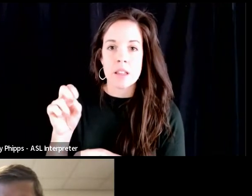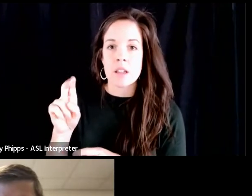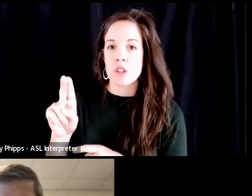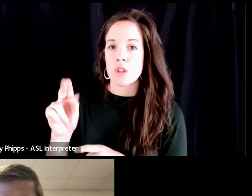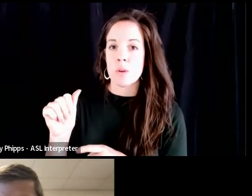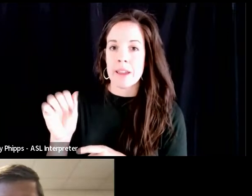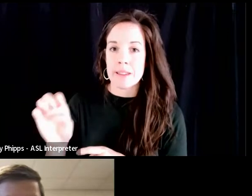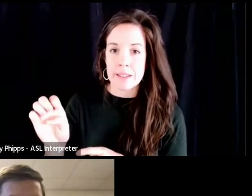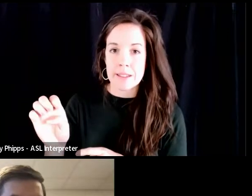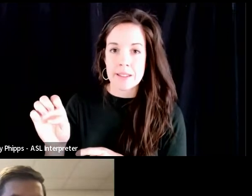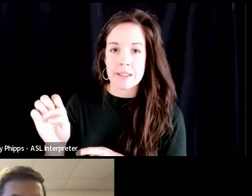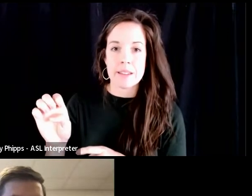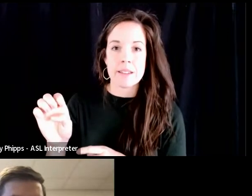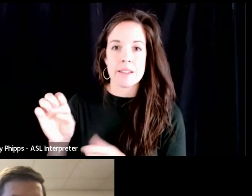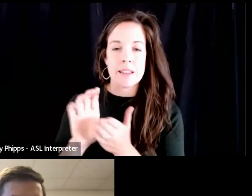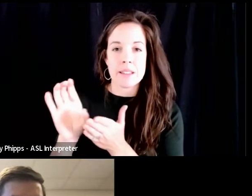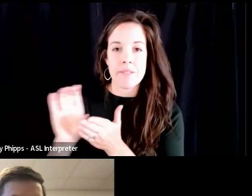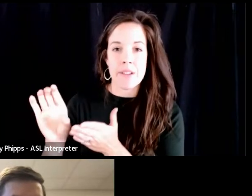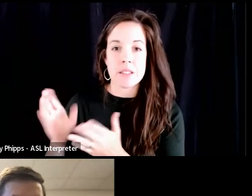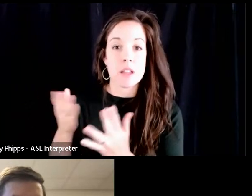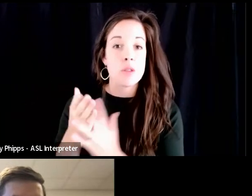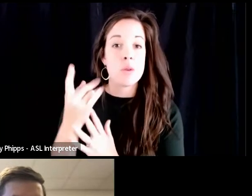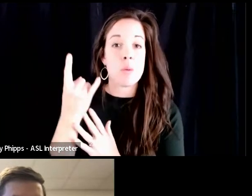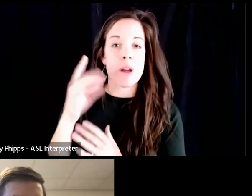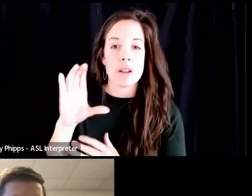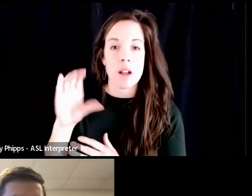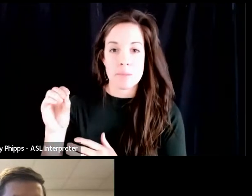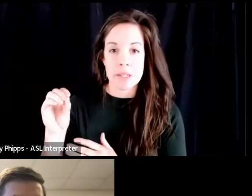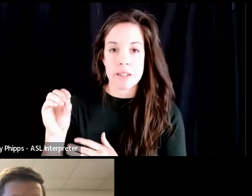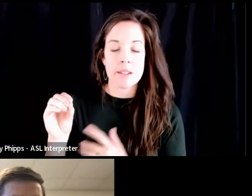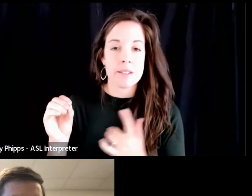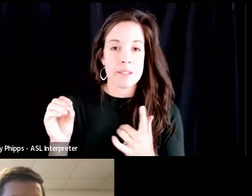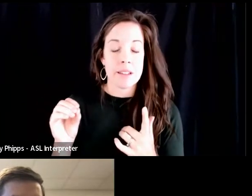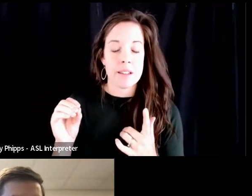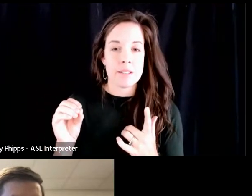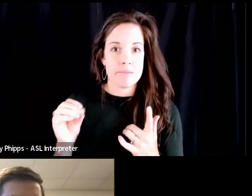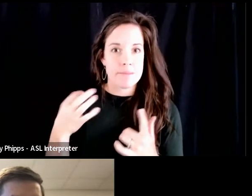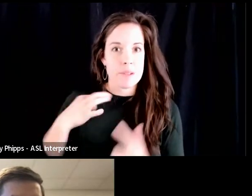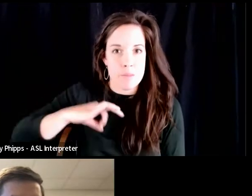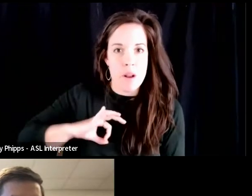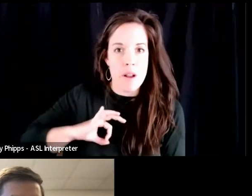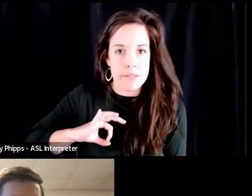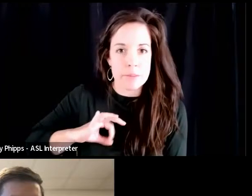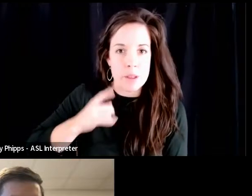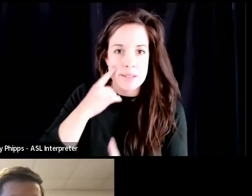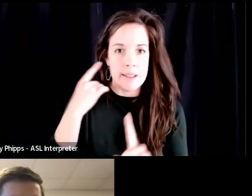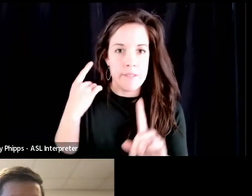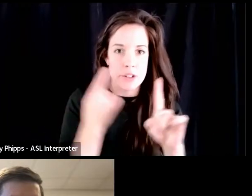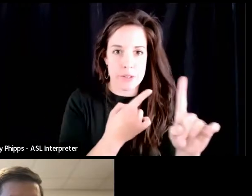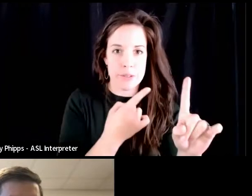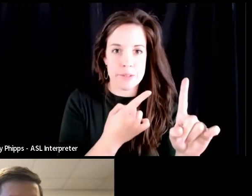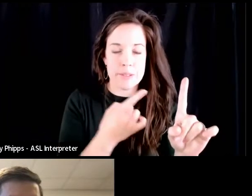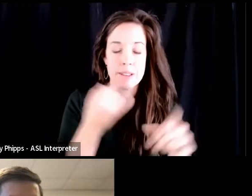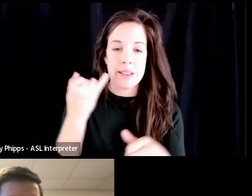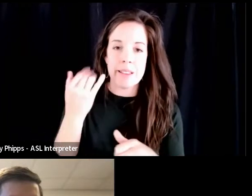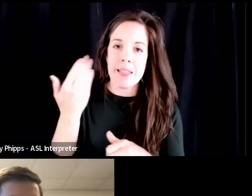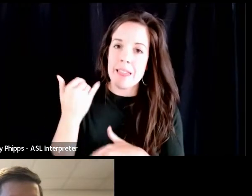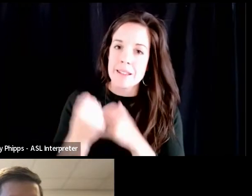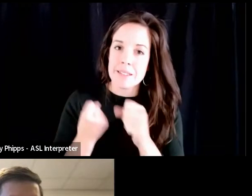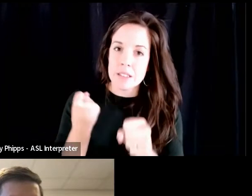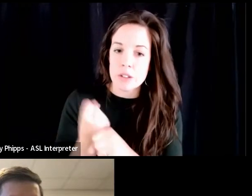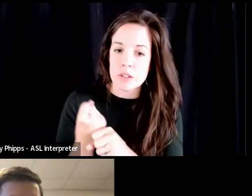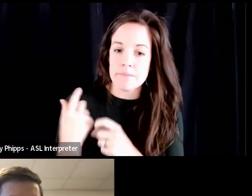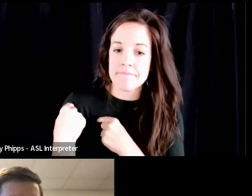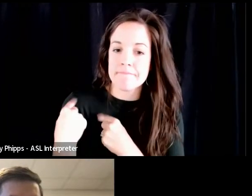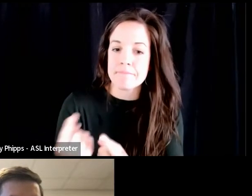is investing here through one of its companies in a profitable endeavor, because in these last years, we've seen